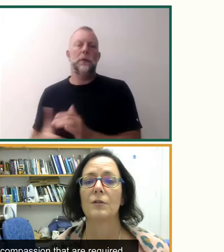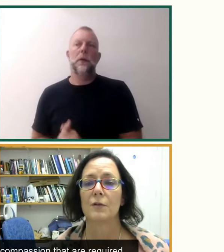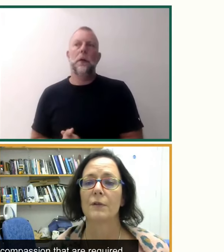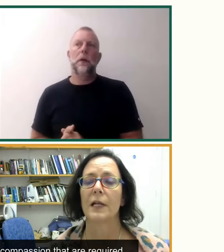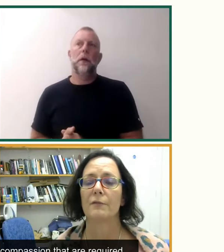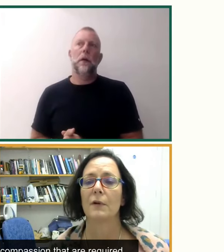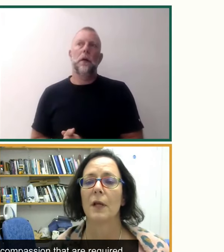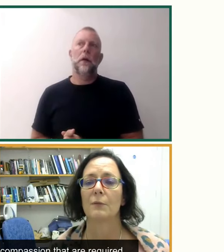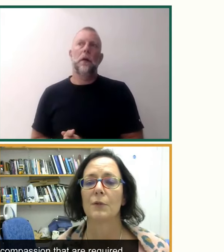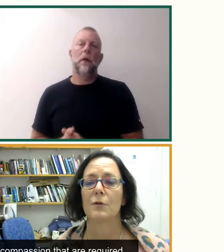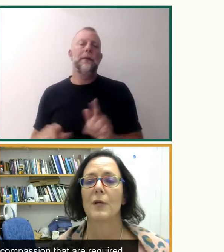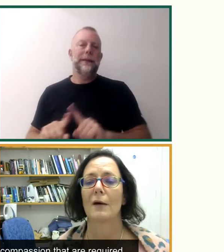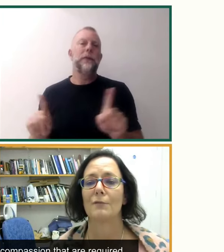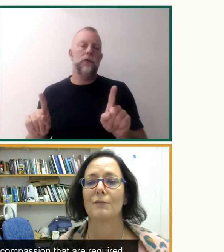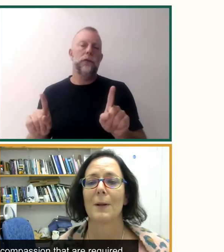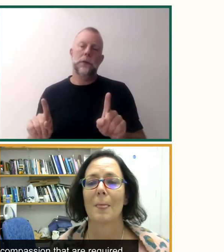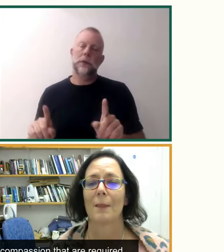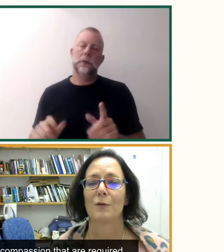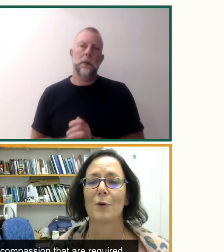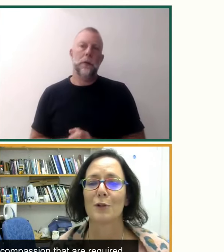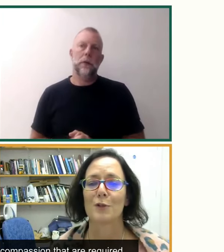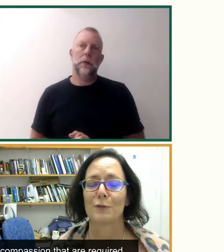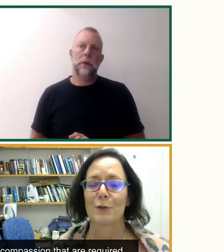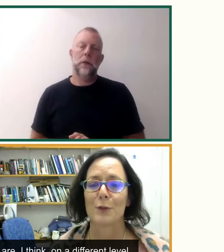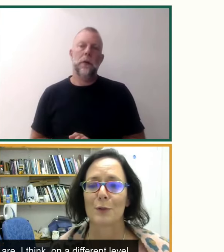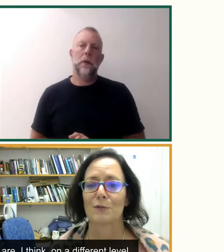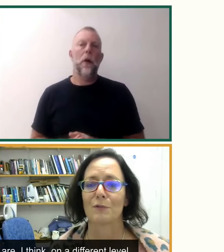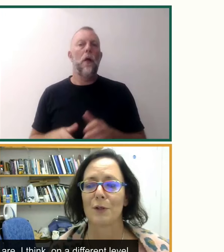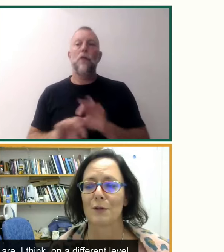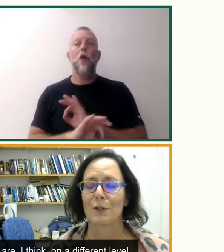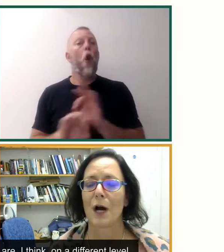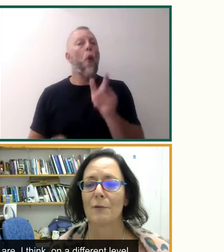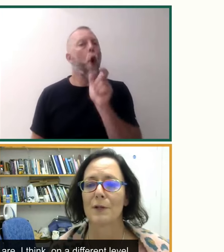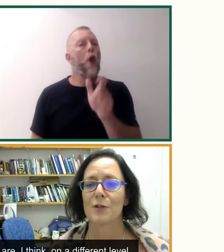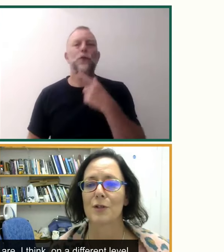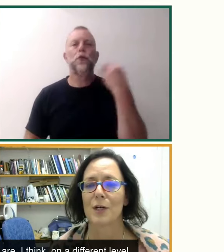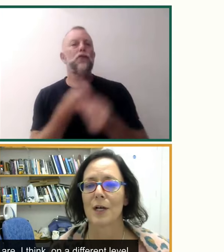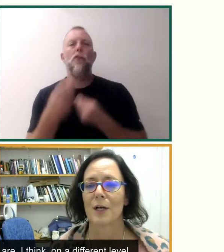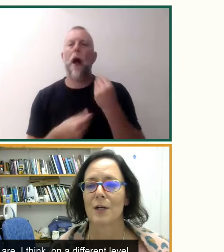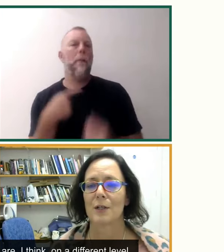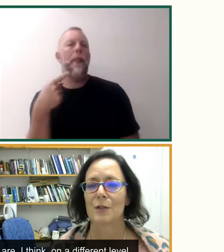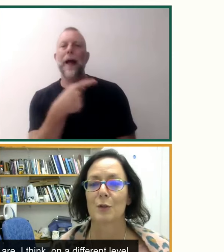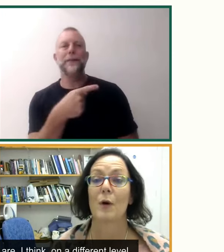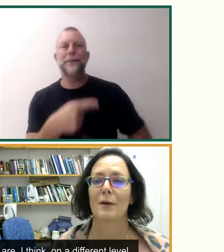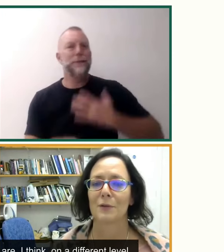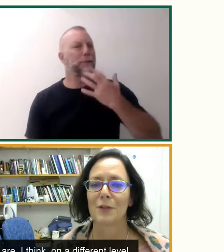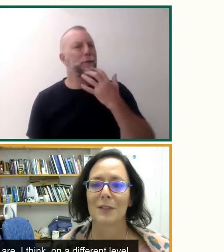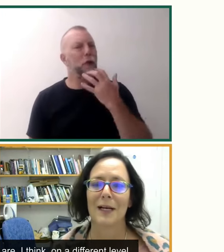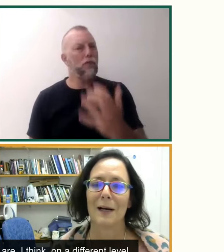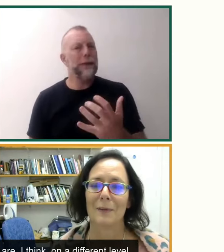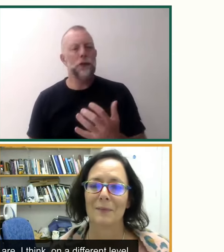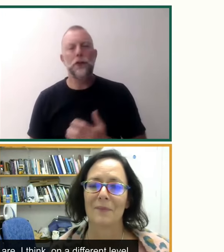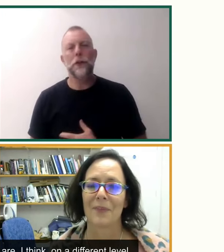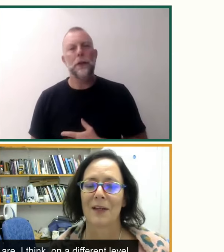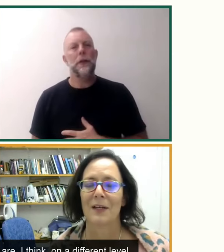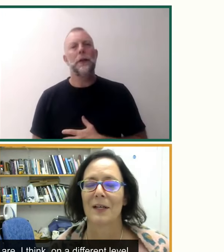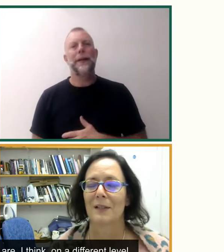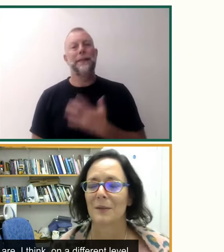think, on a different level. And we don't have words for sort of, you know, courage squared.